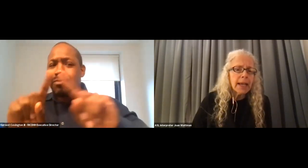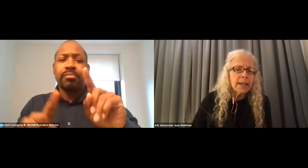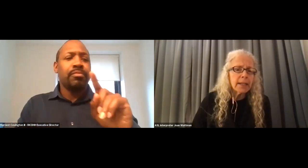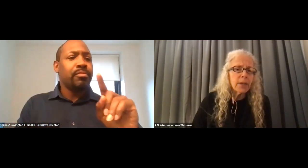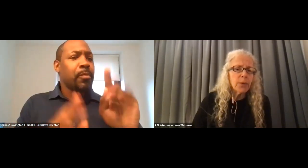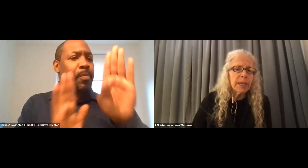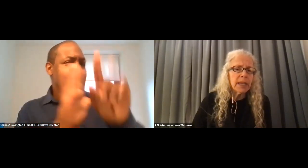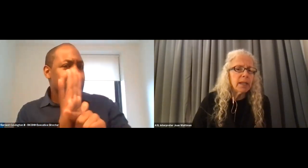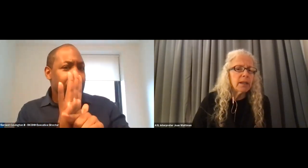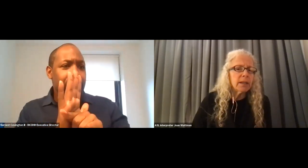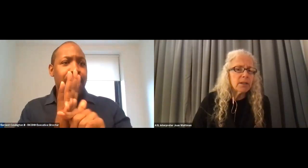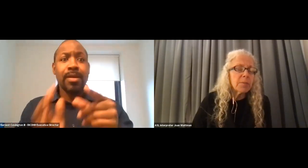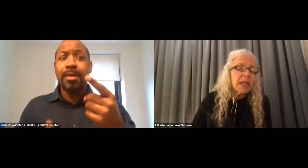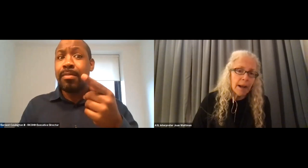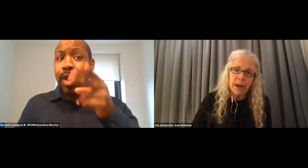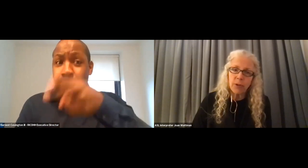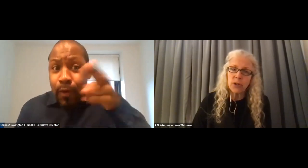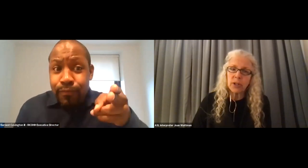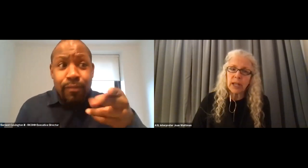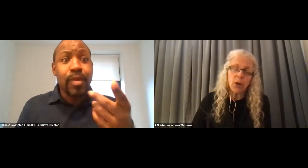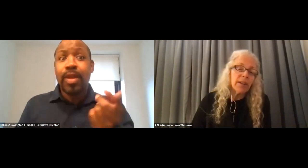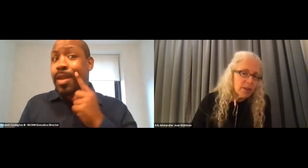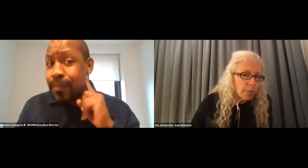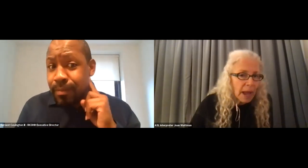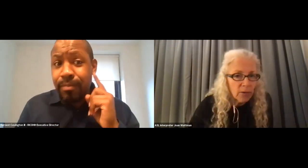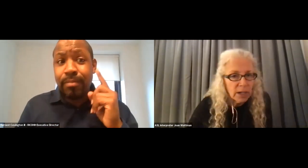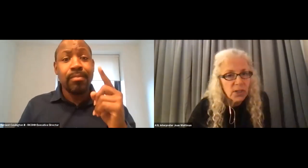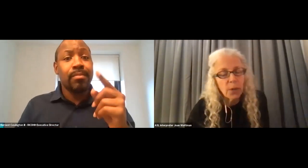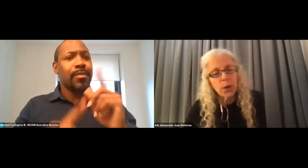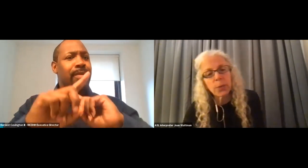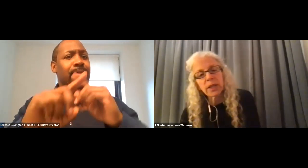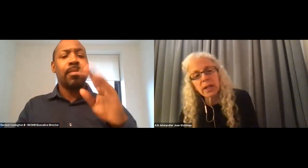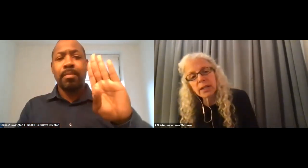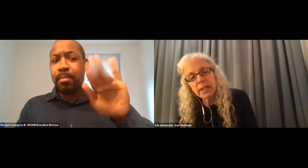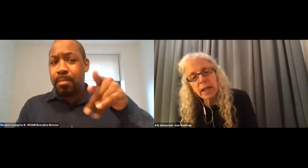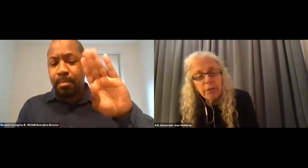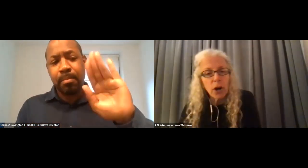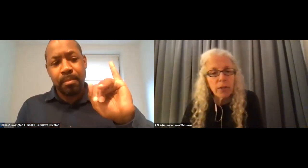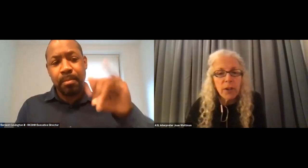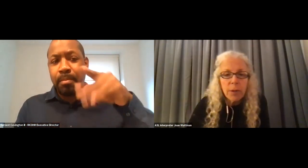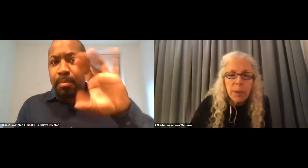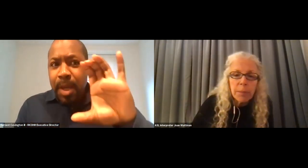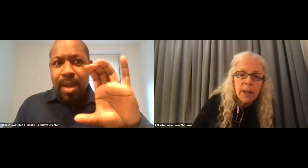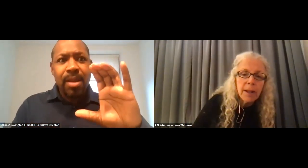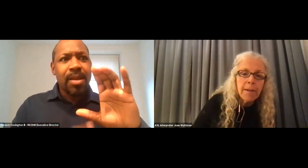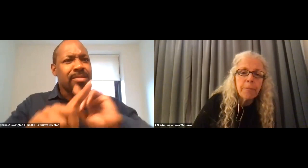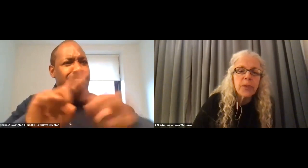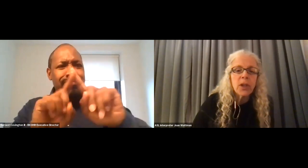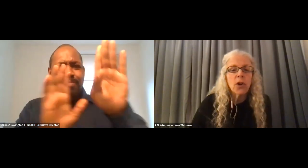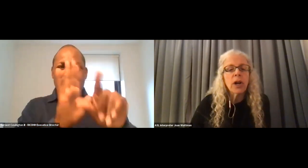and they will be speaking about, they all have different backgrounds. They work with deaf or hard of hearing people.